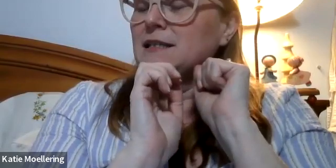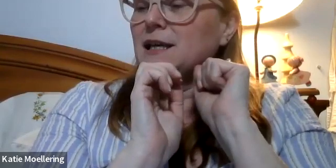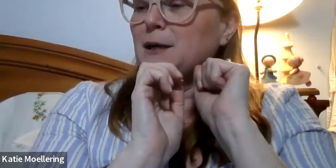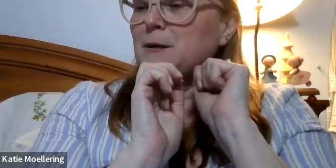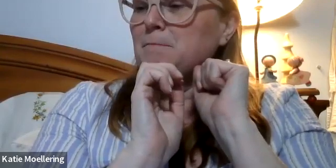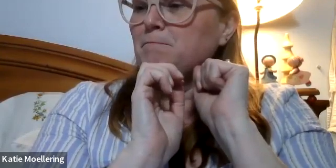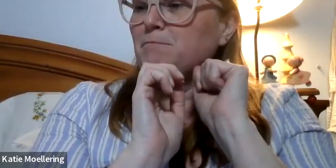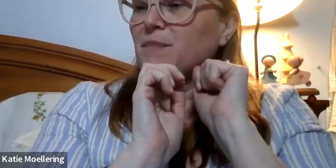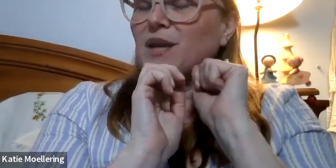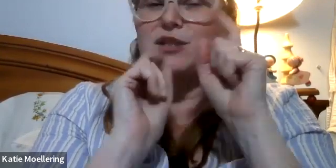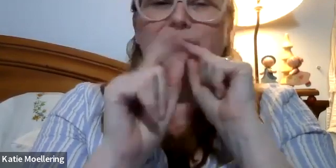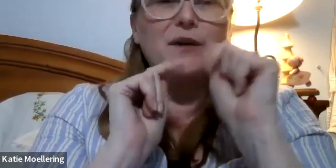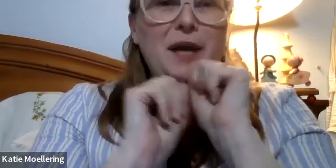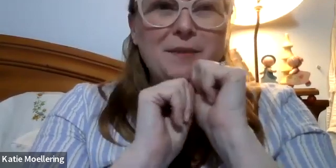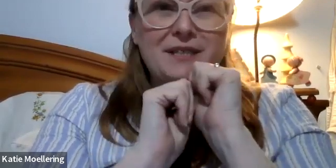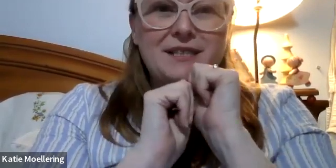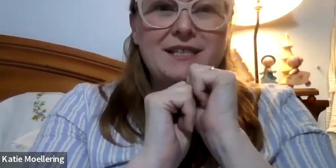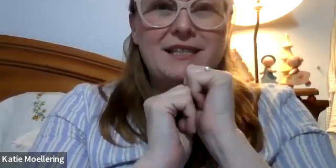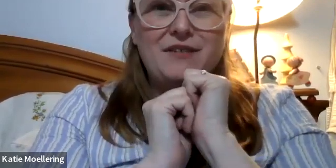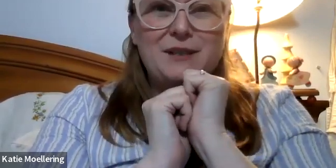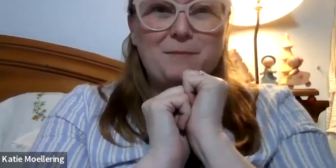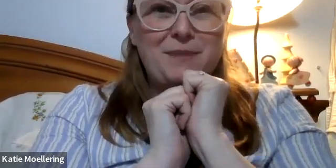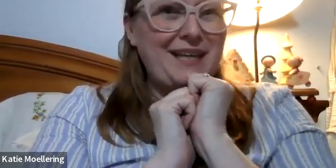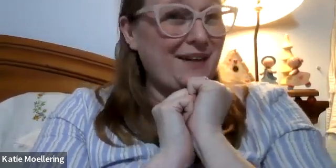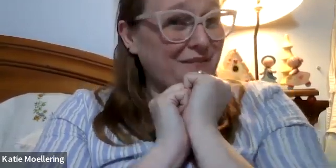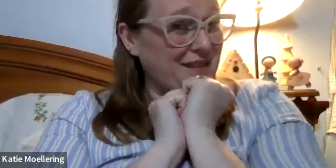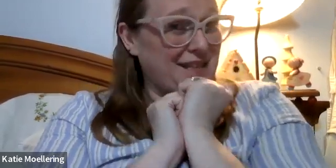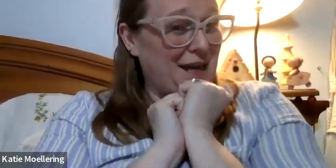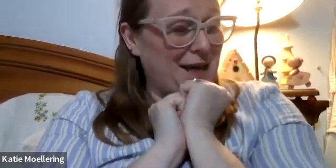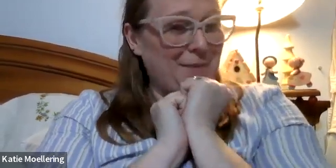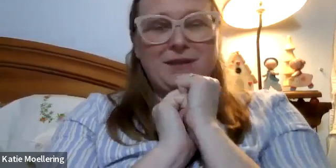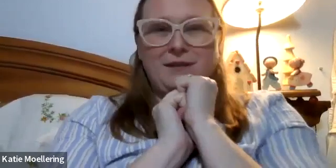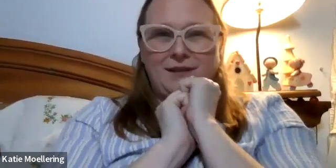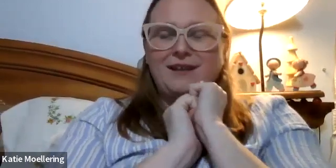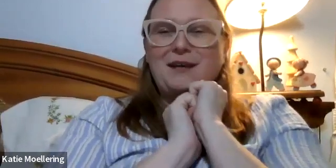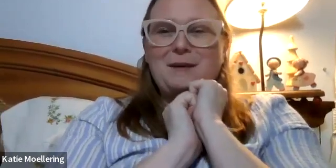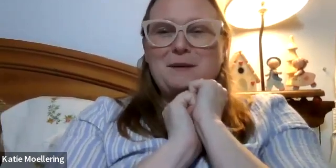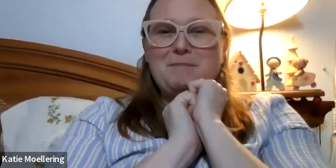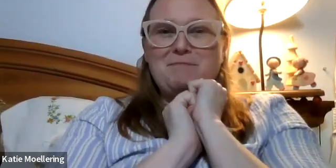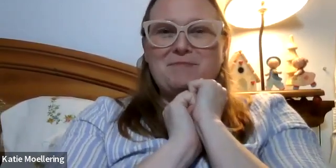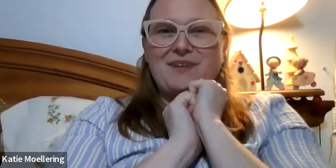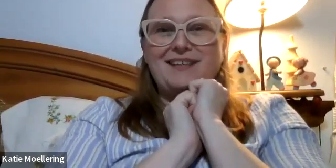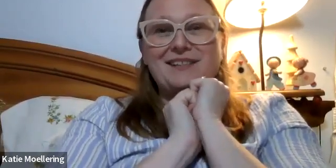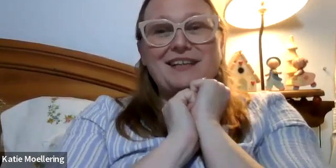and do a vocab list and save it as a PDF this time. And then I'll send it